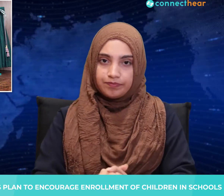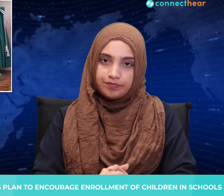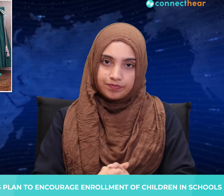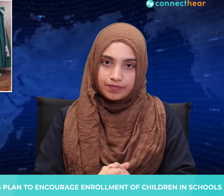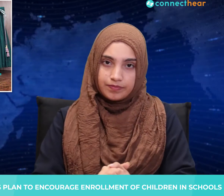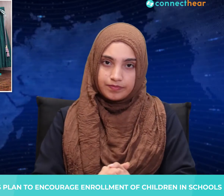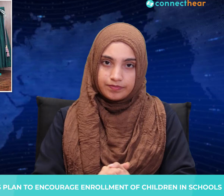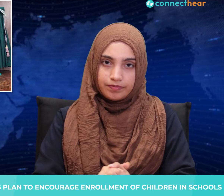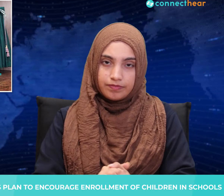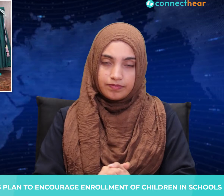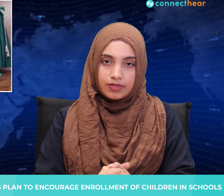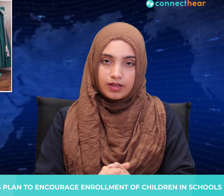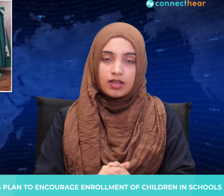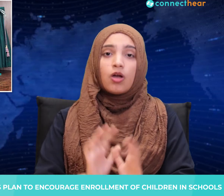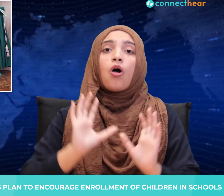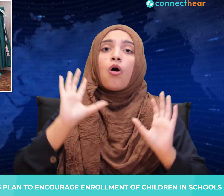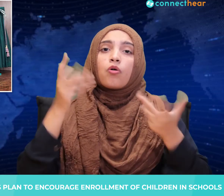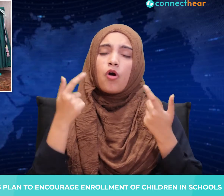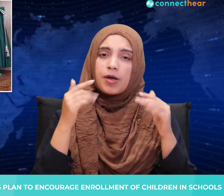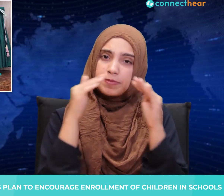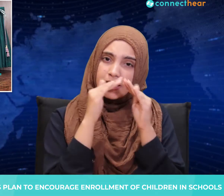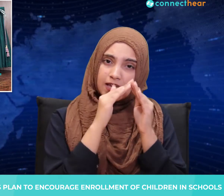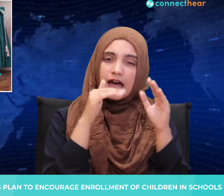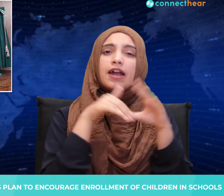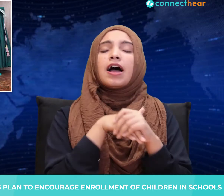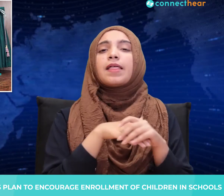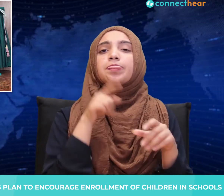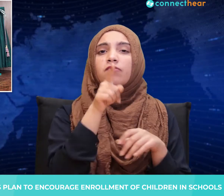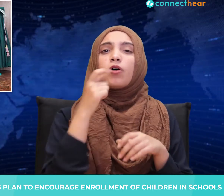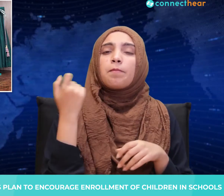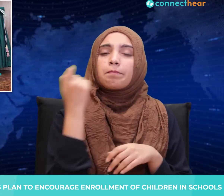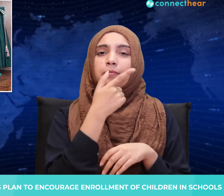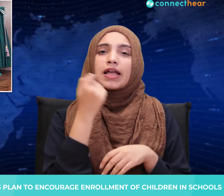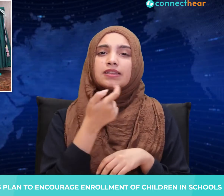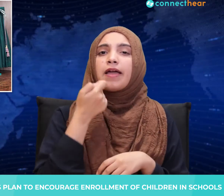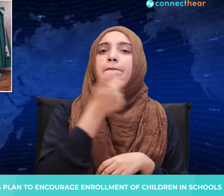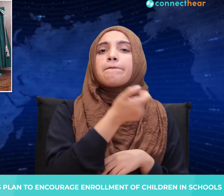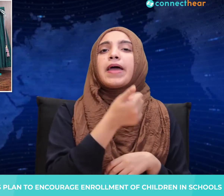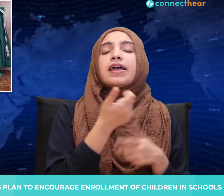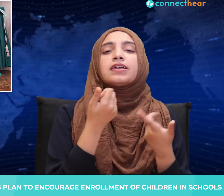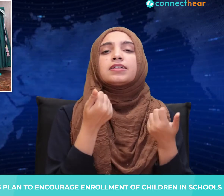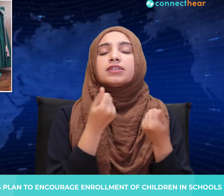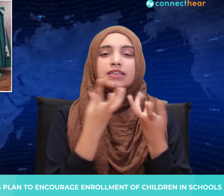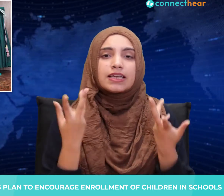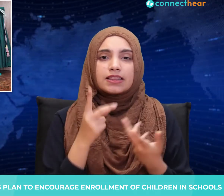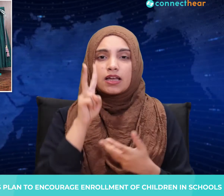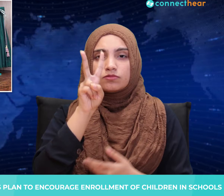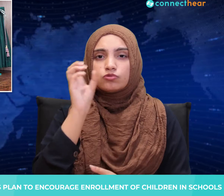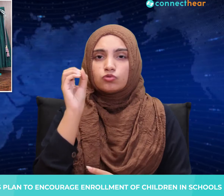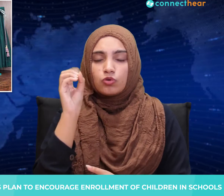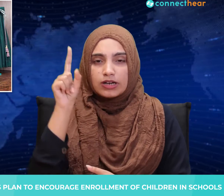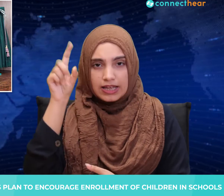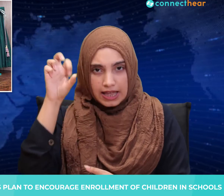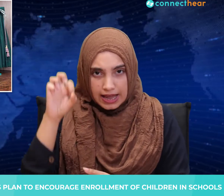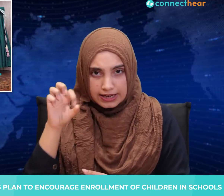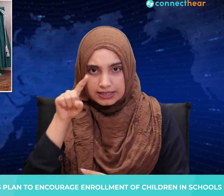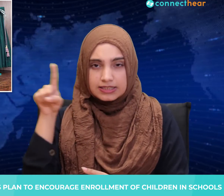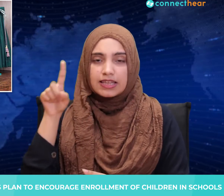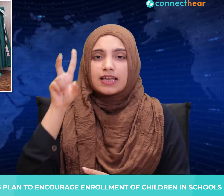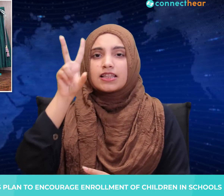The Household Income and Expenditure Survey 1990 to 2018, featuring enrollment